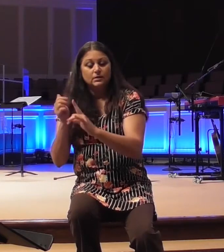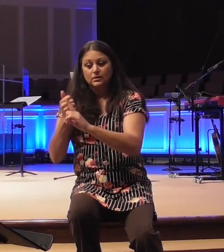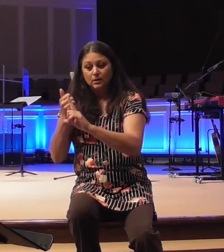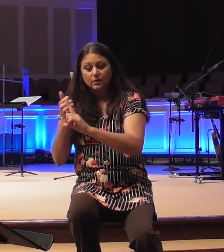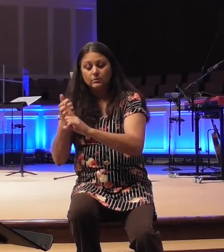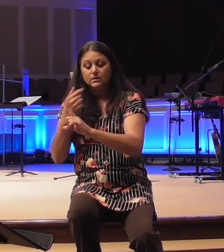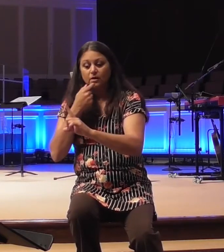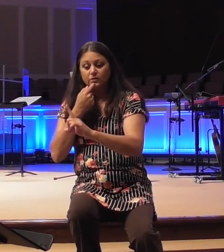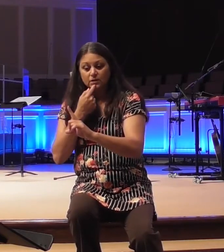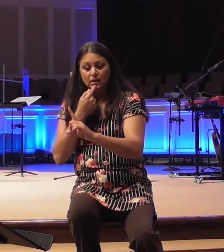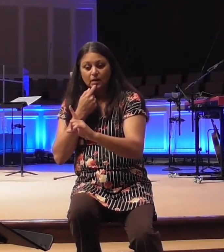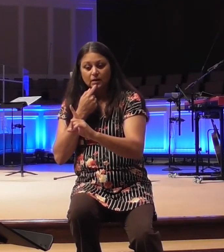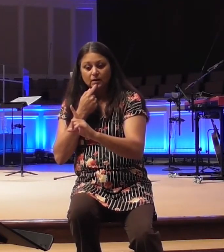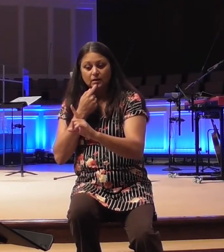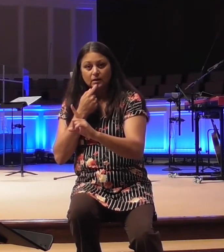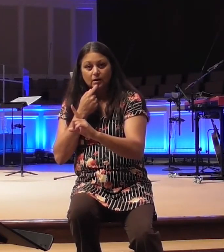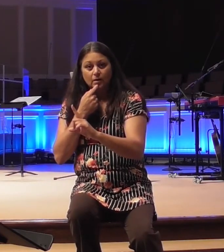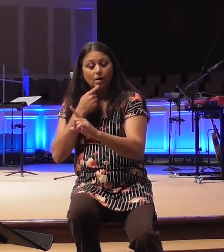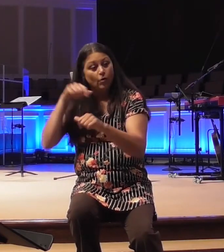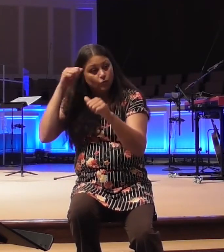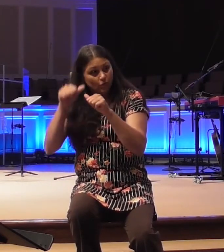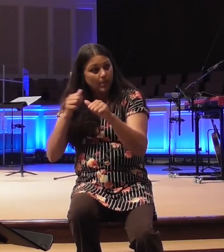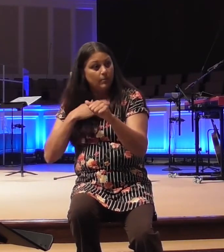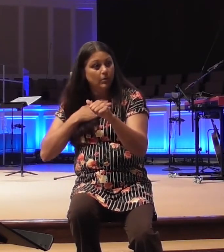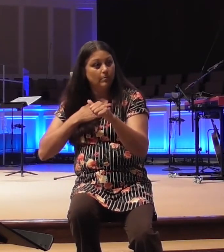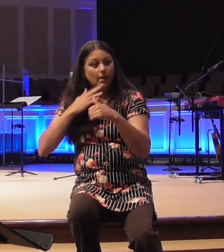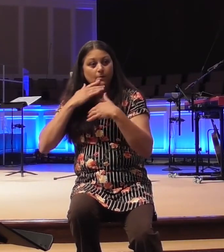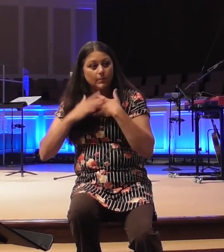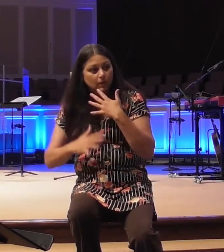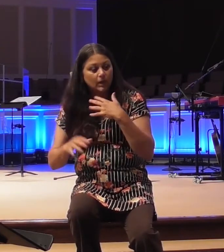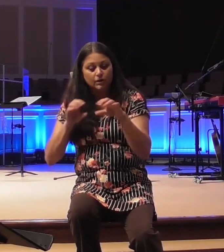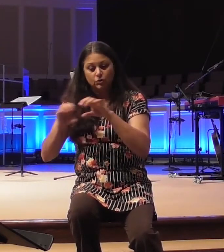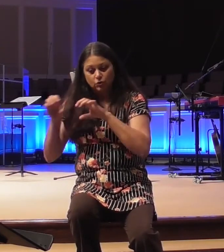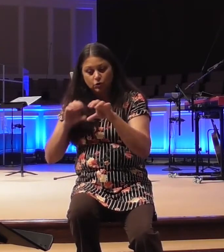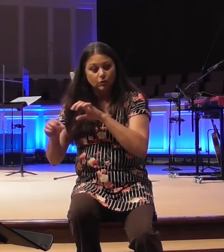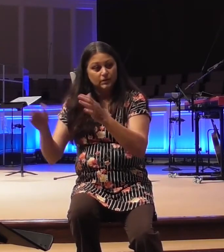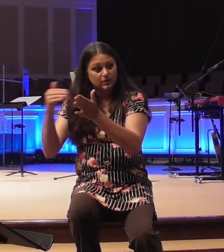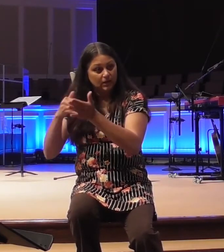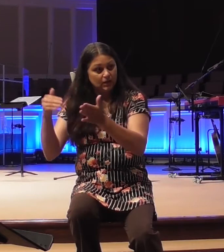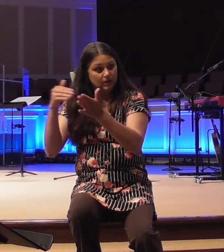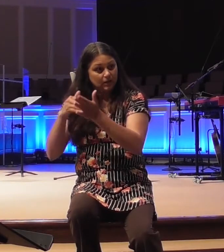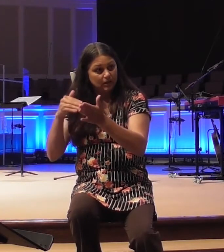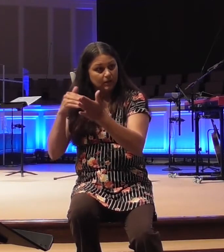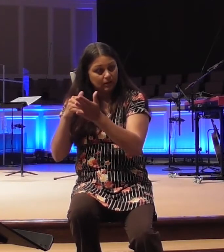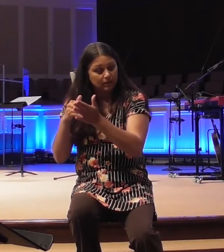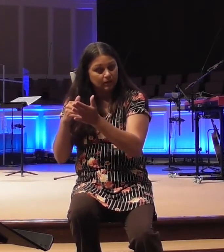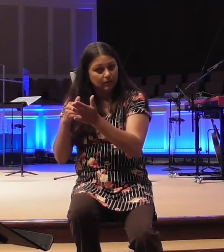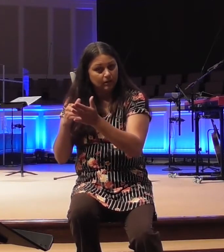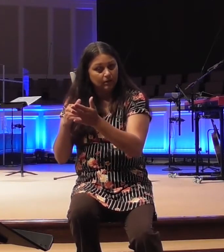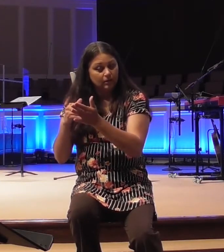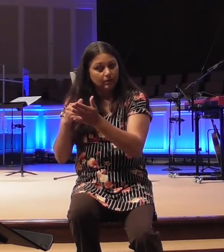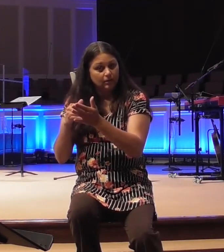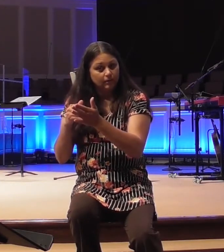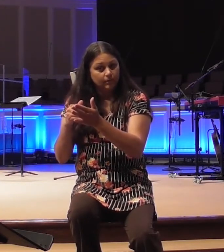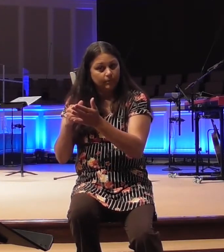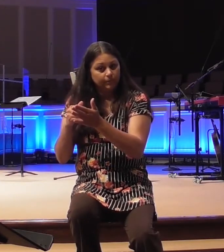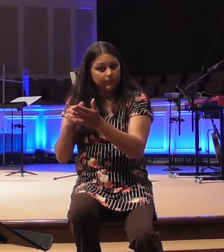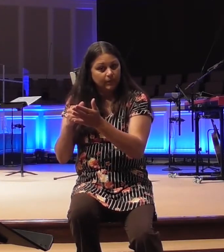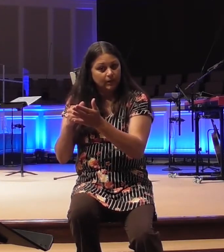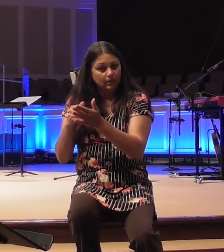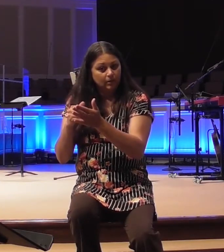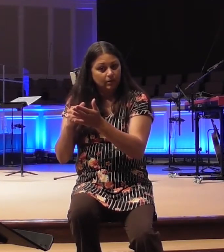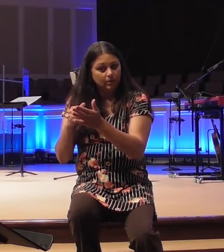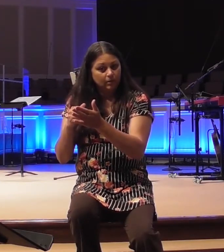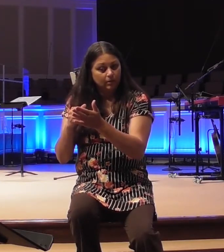for you. Remember what I've done for the forgiveness of sins. It begins and really ends in the heart of the gospel,